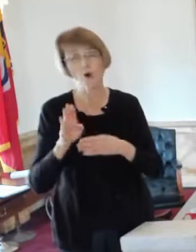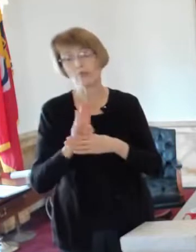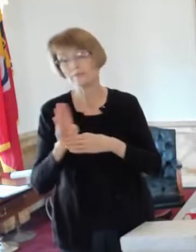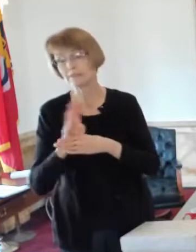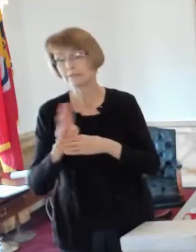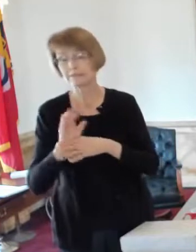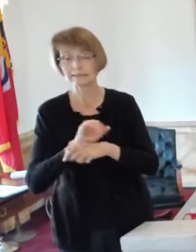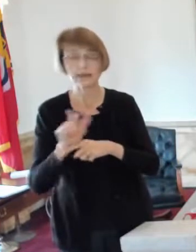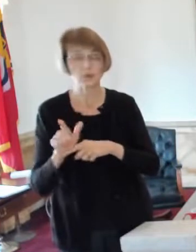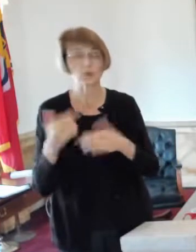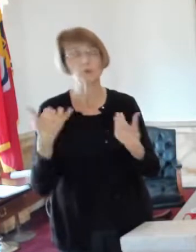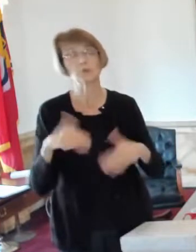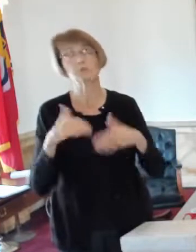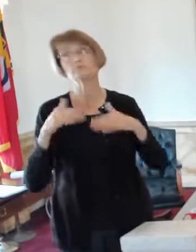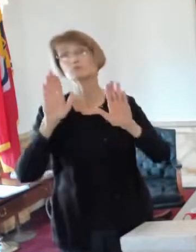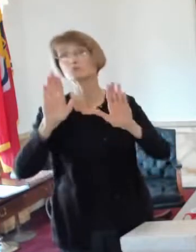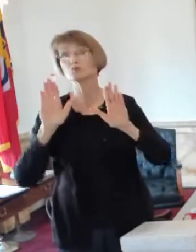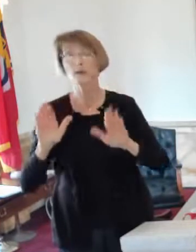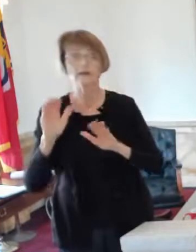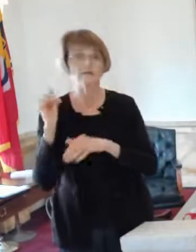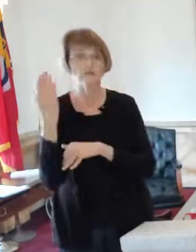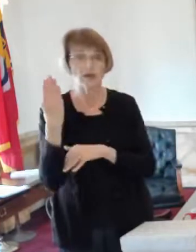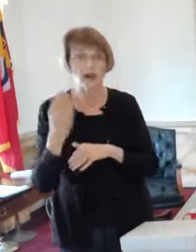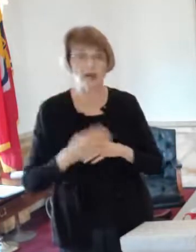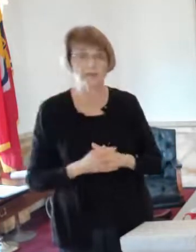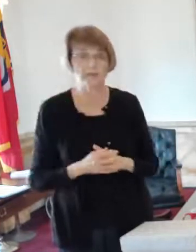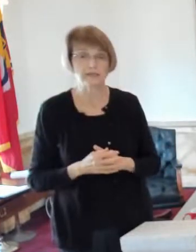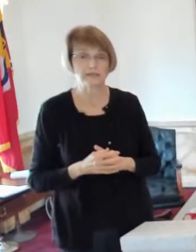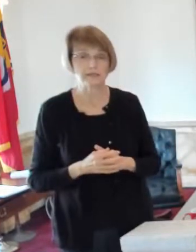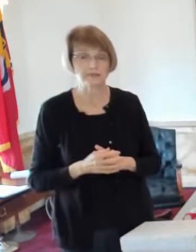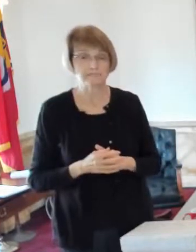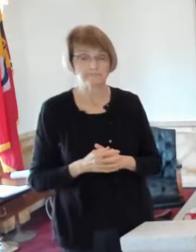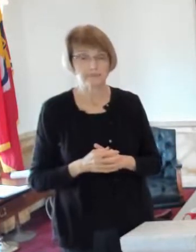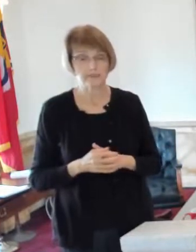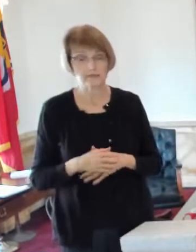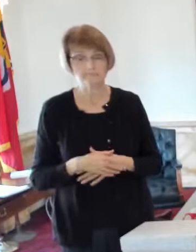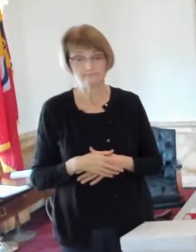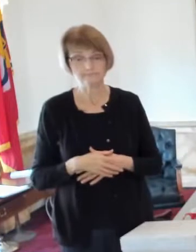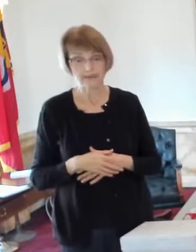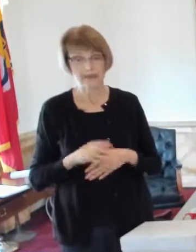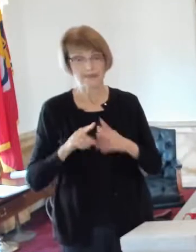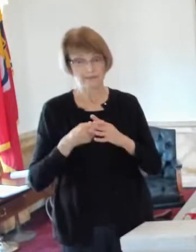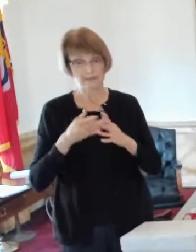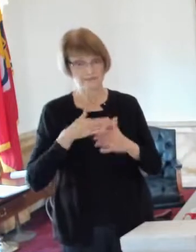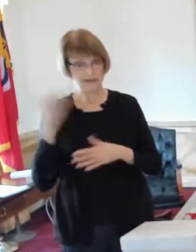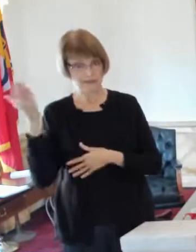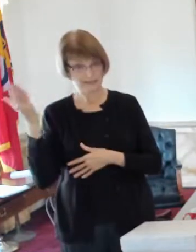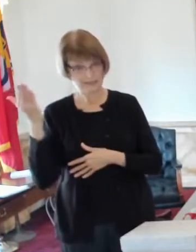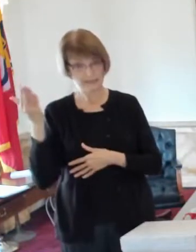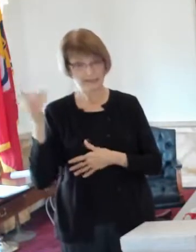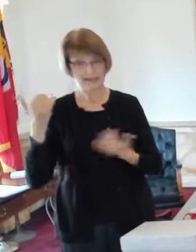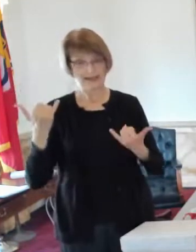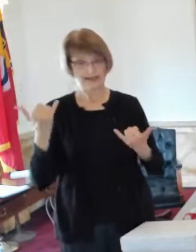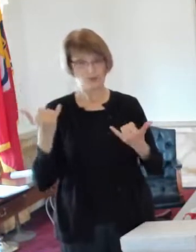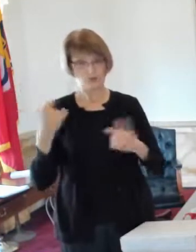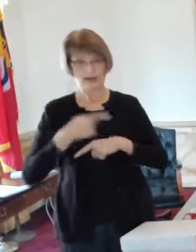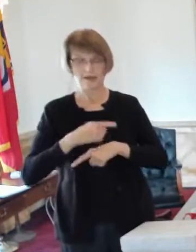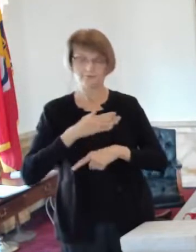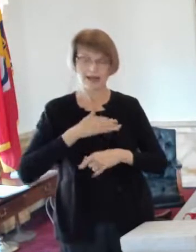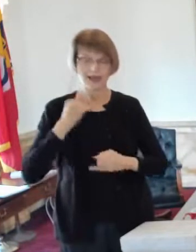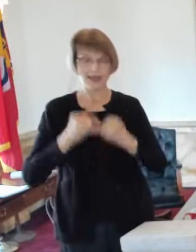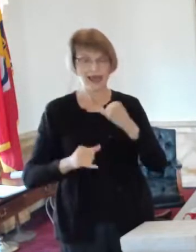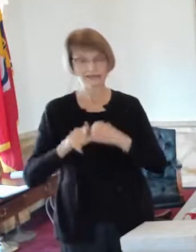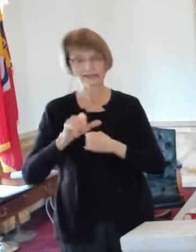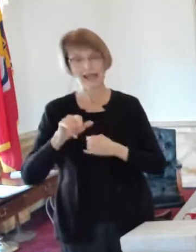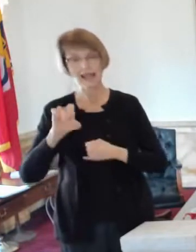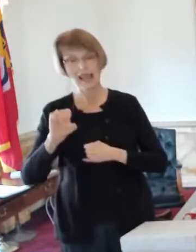St. Louis who have done such a great job. As I mentioned at the top, this is the last Live with